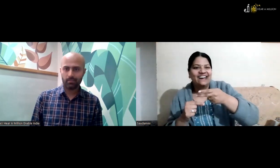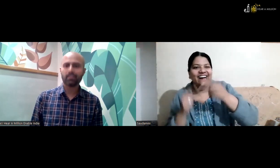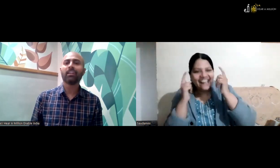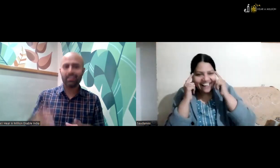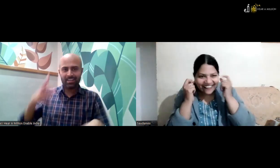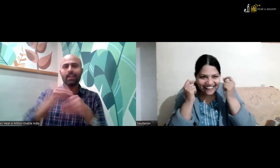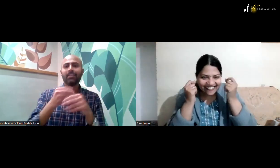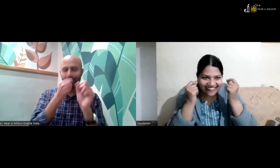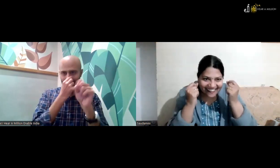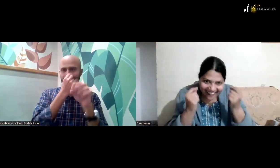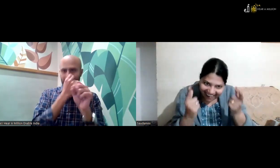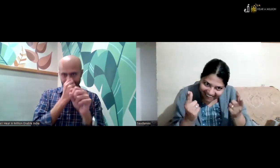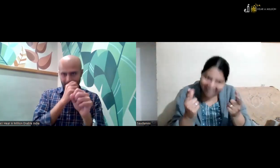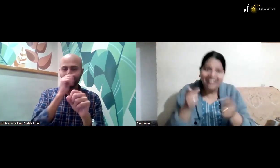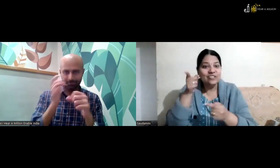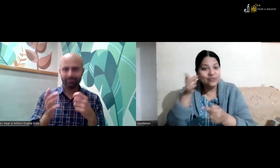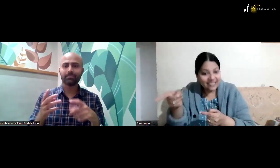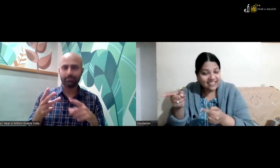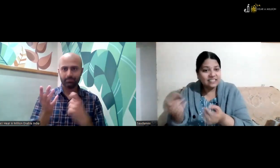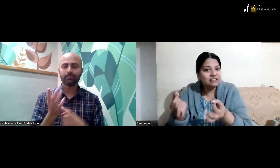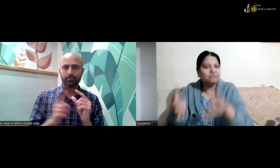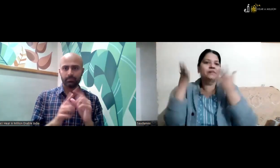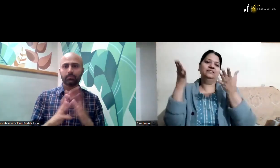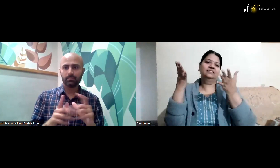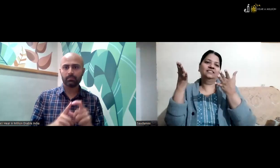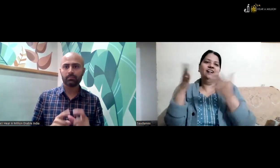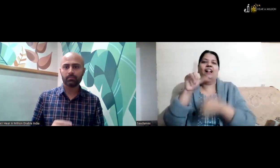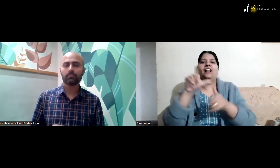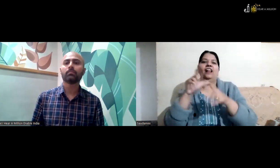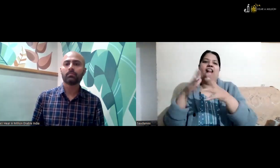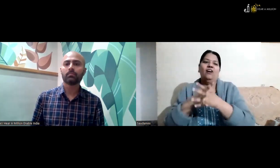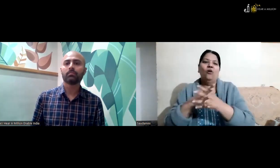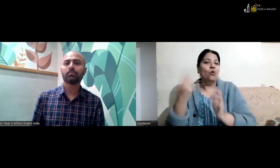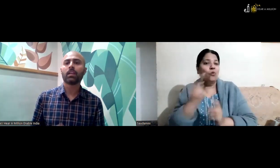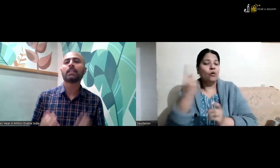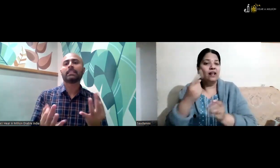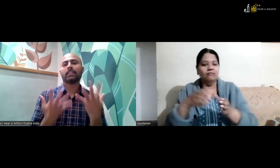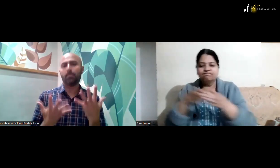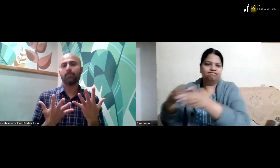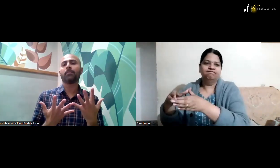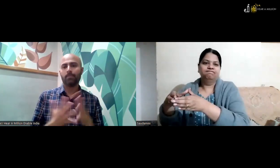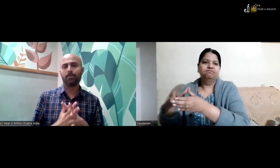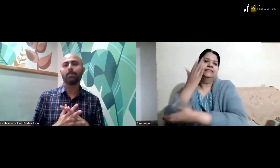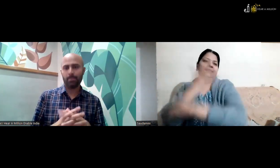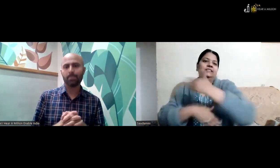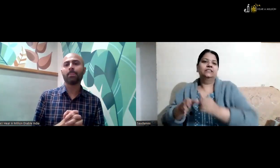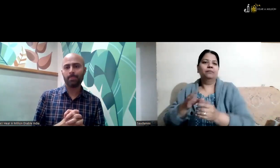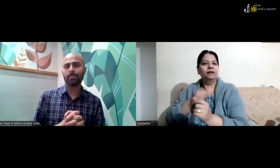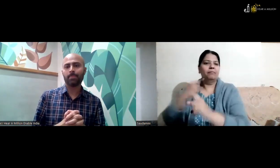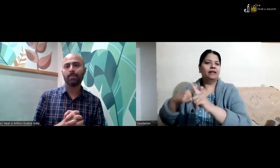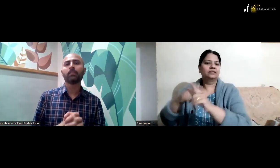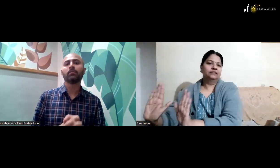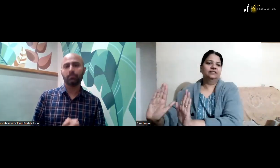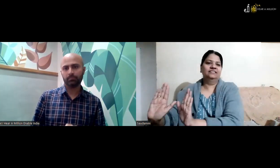have some laws as well. Are you quite relating it that some acts are being coordinated with other acts as